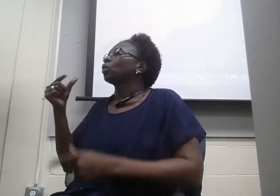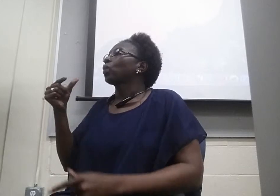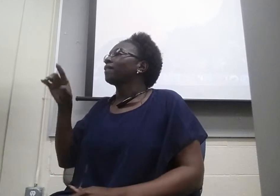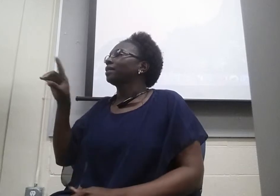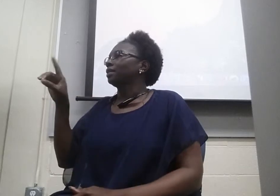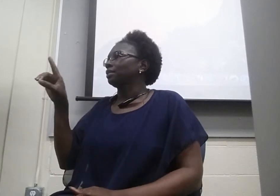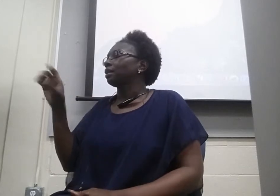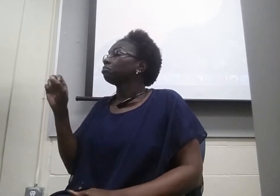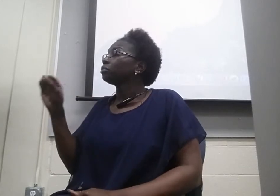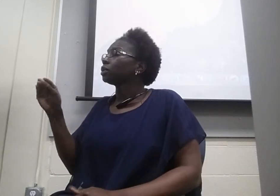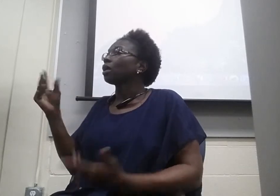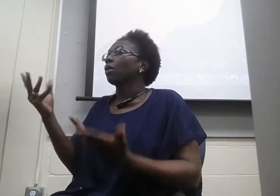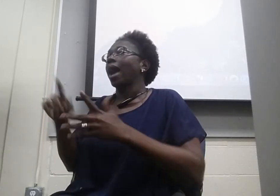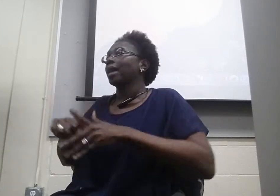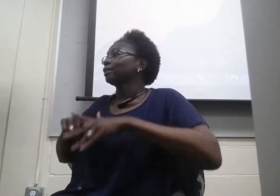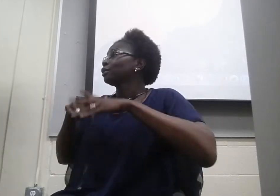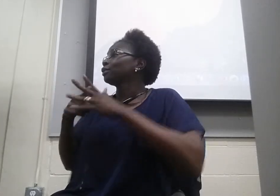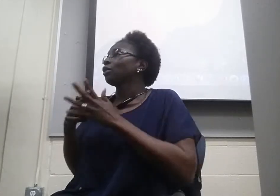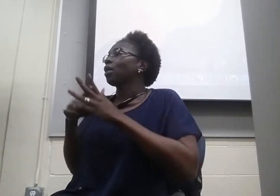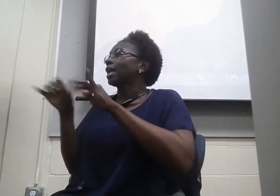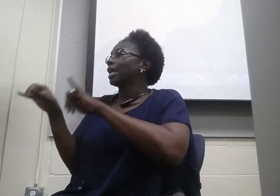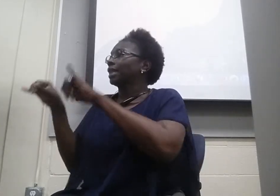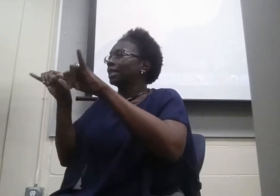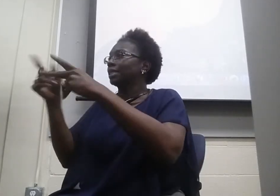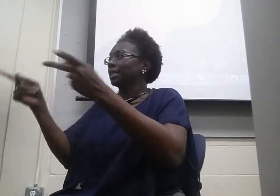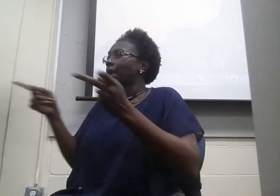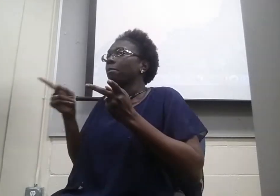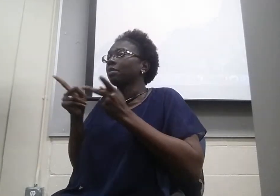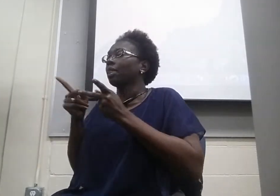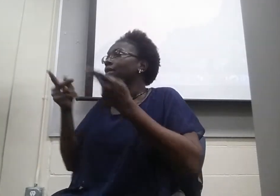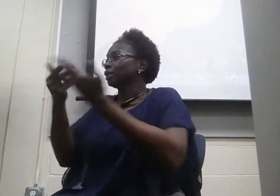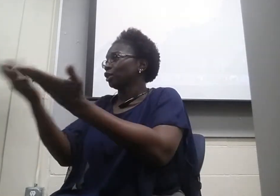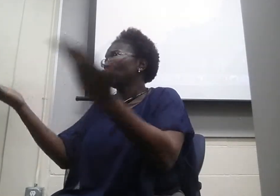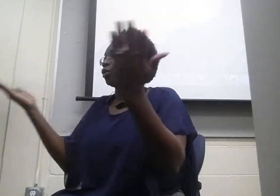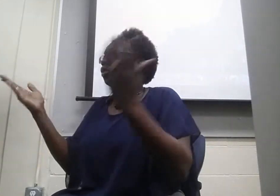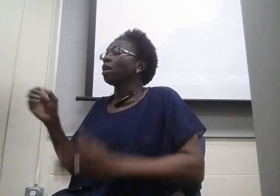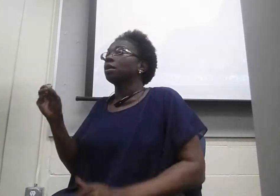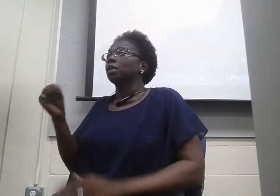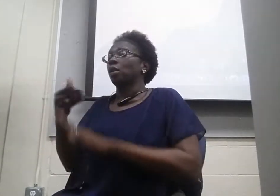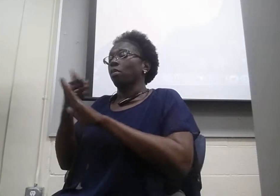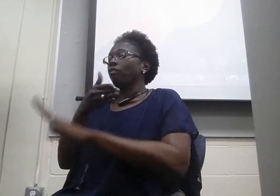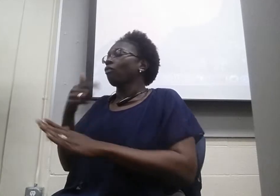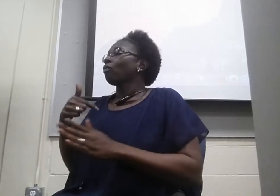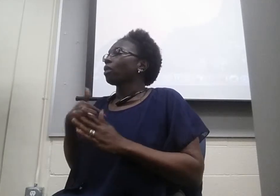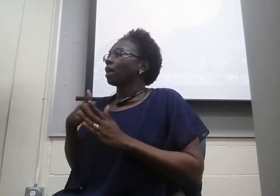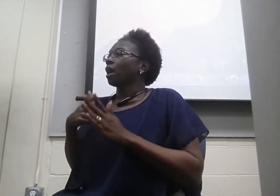when I was right where you guys were. So when I was a sophomore and junior in college, I started keeping these. So I've